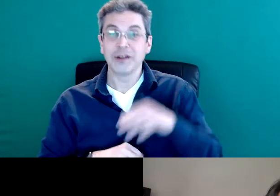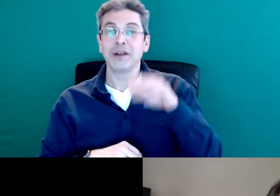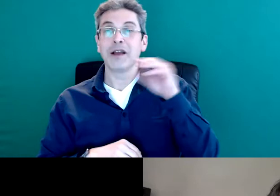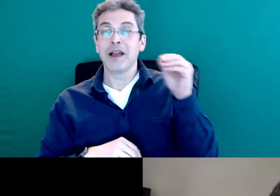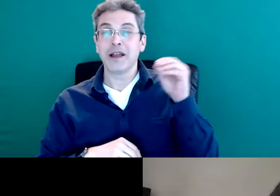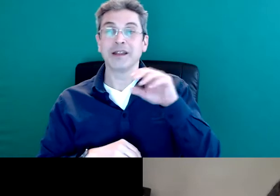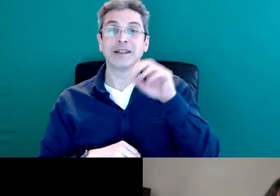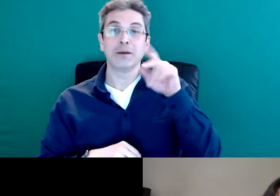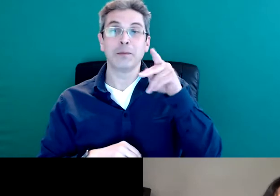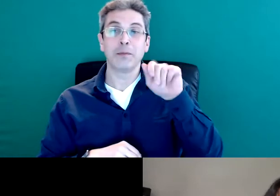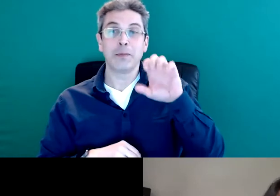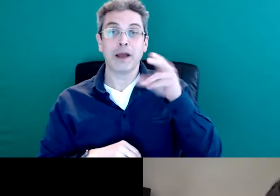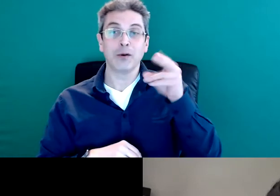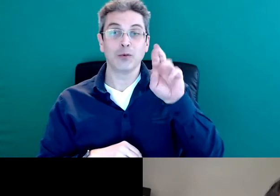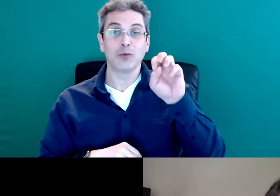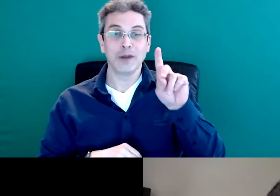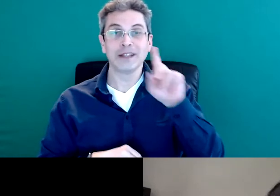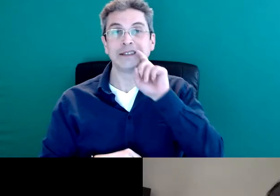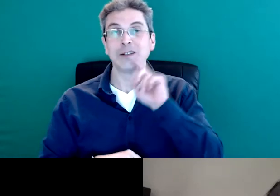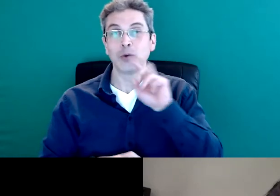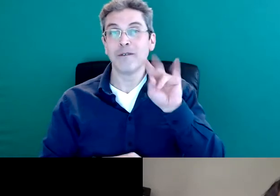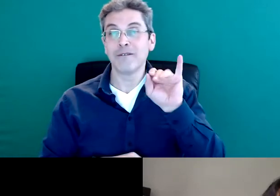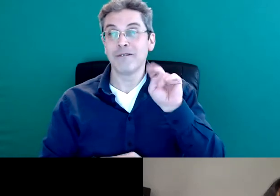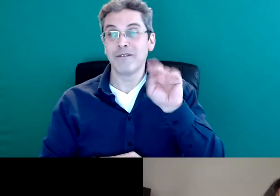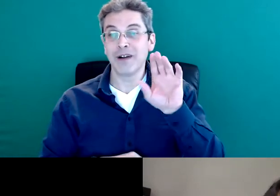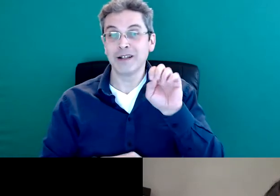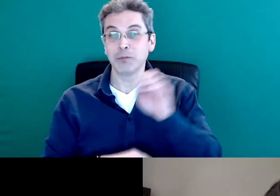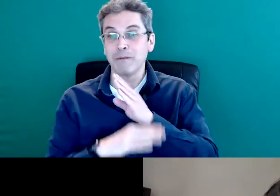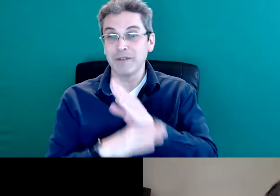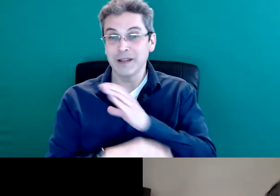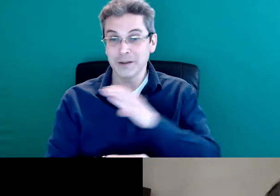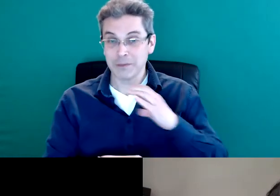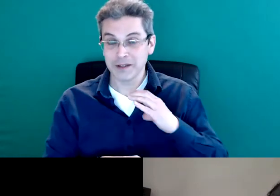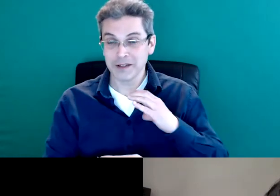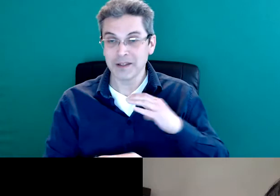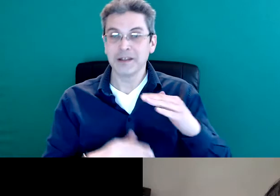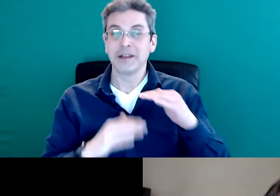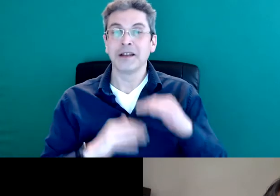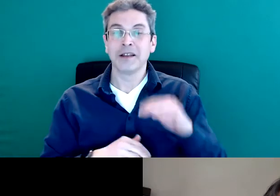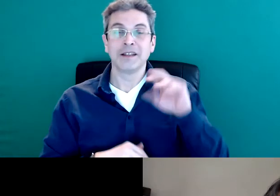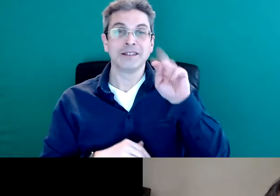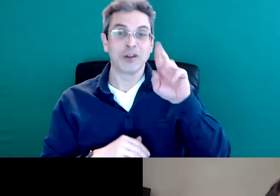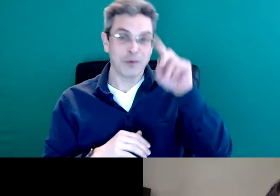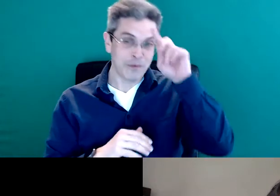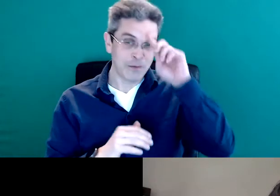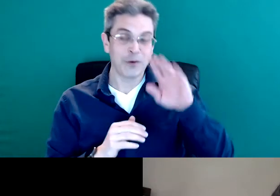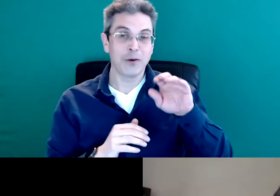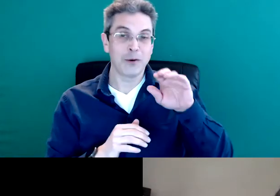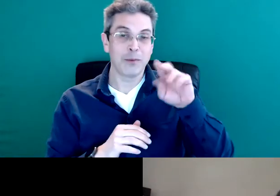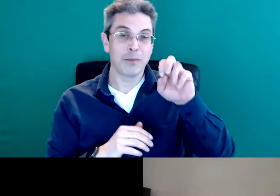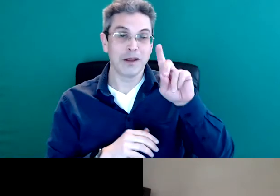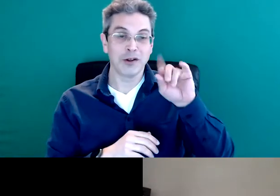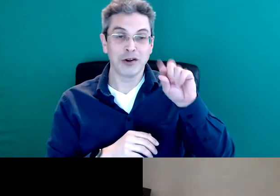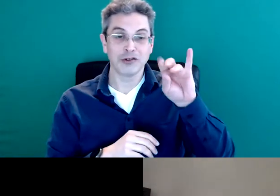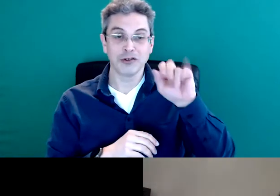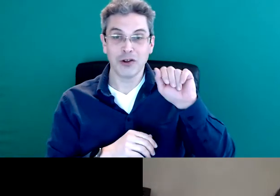get started. Today we have Imani Barberin joining us. Imani is a disability rights and inclusion activist and speaker who uses her voice,